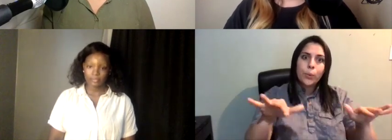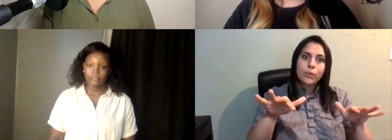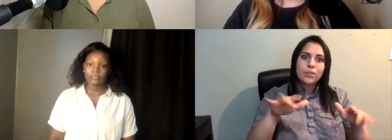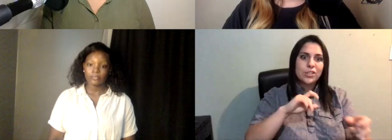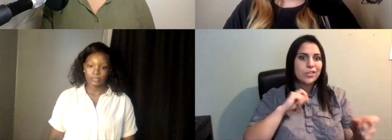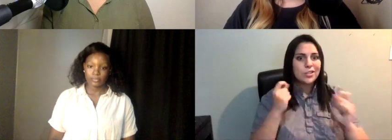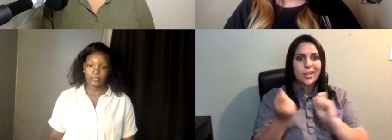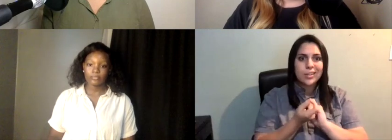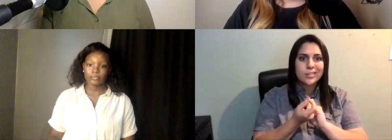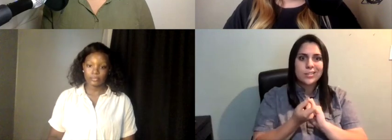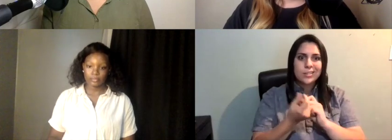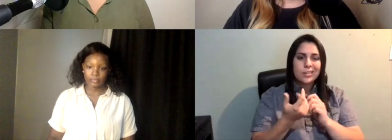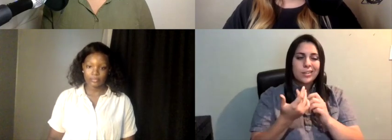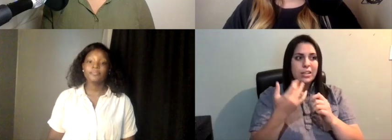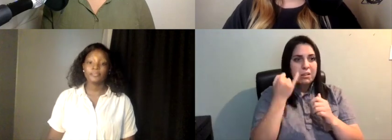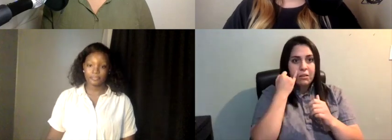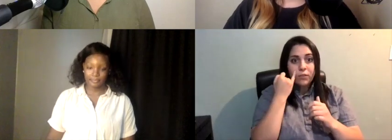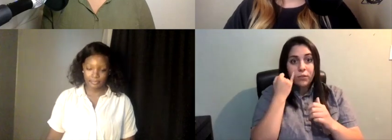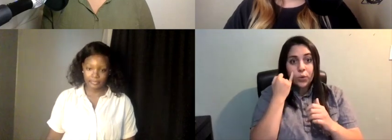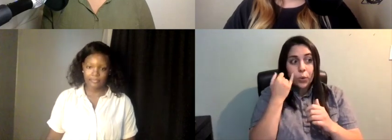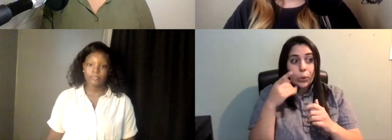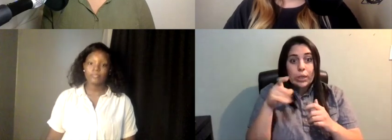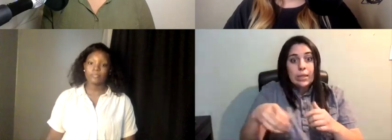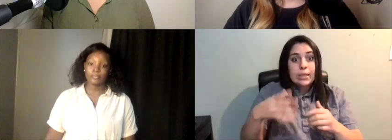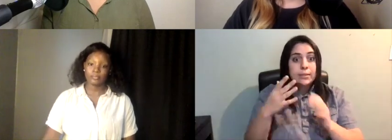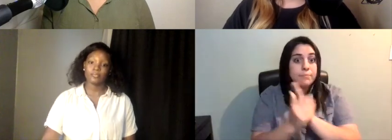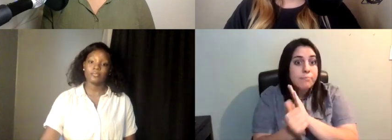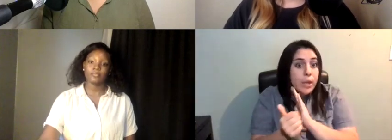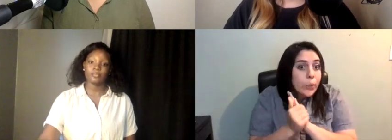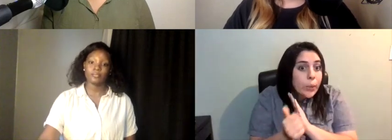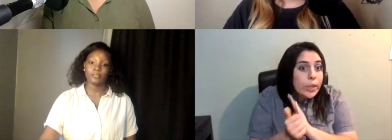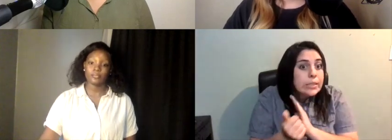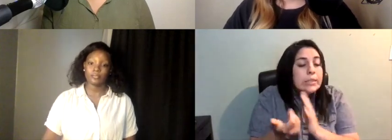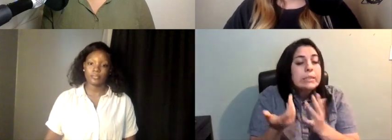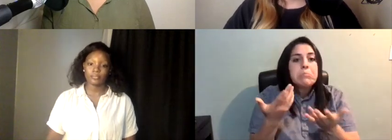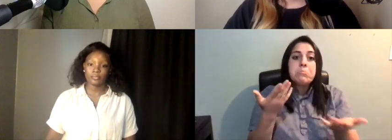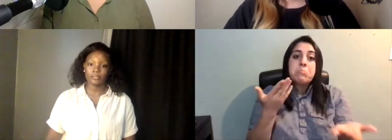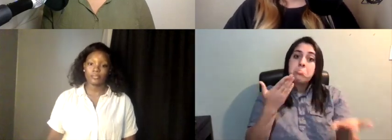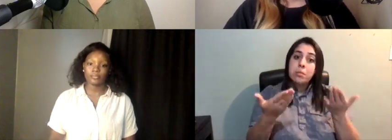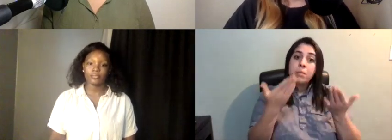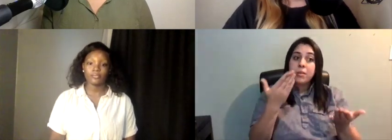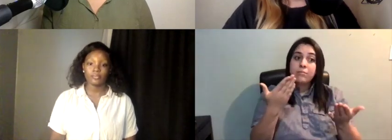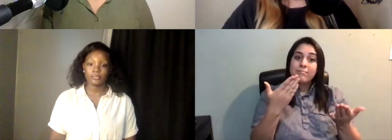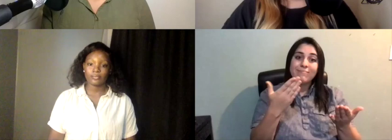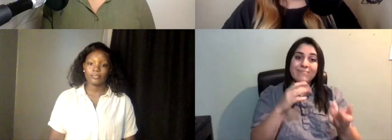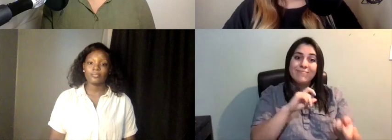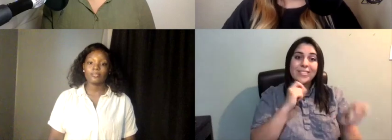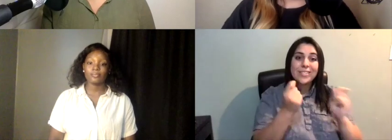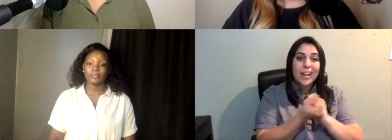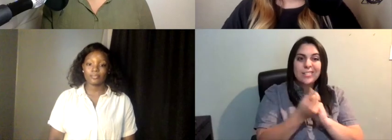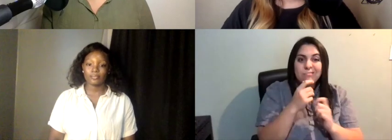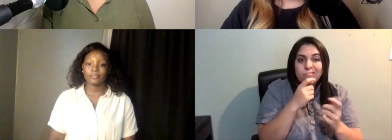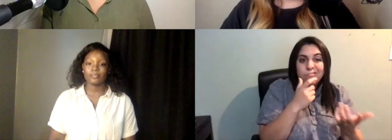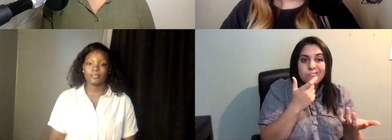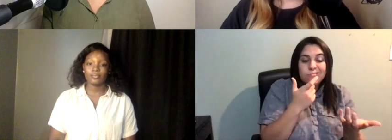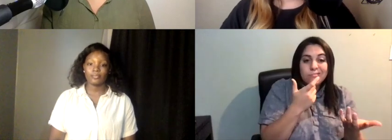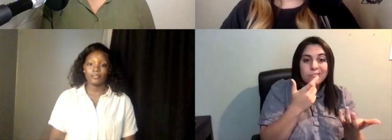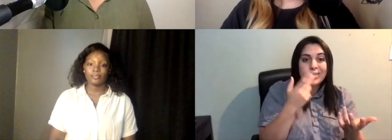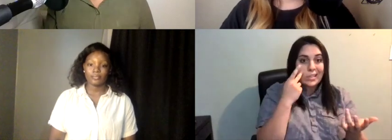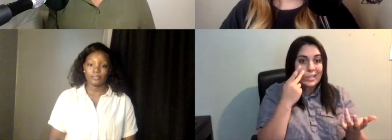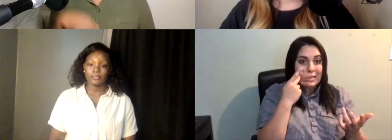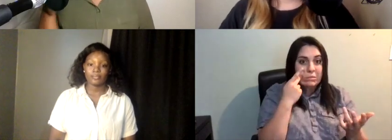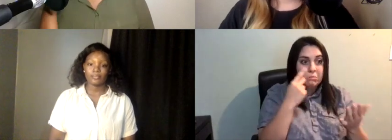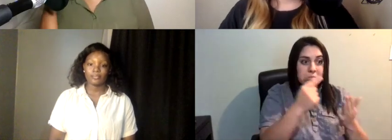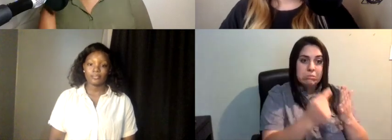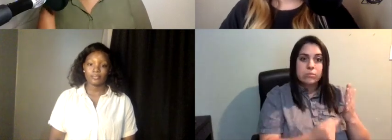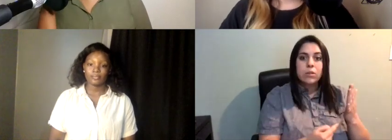thinking that you need certain experience for certain positions, that's really shifted. And so, you know, so now's when you the say, time. Yeah, go well, ahead. When